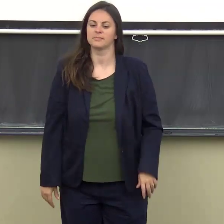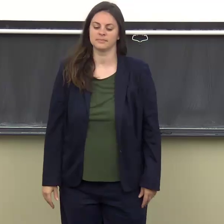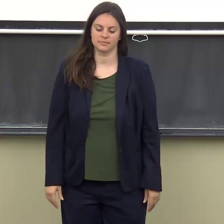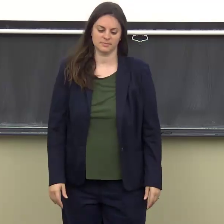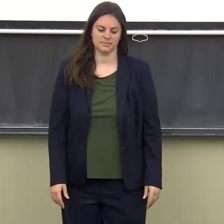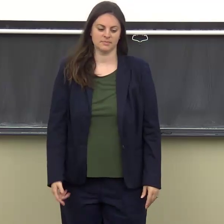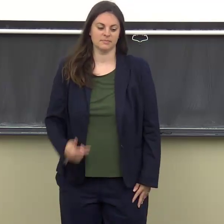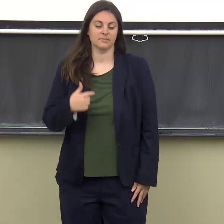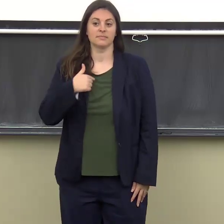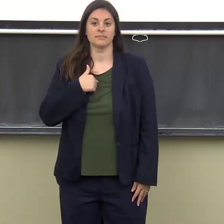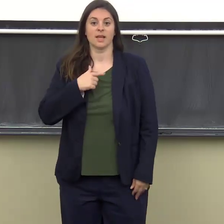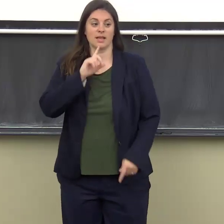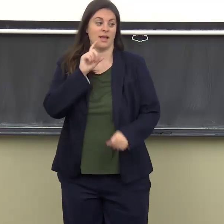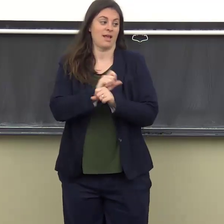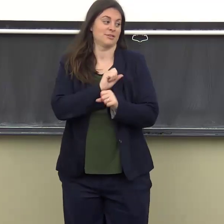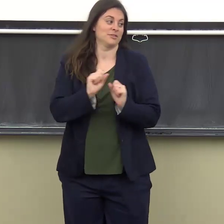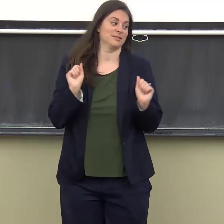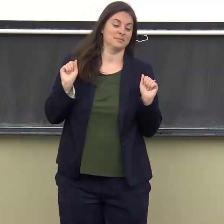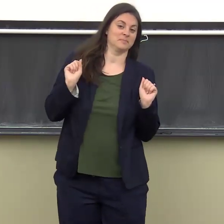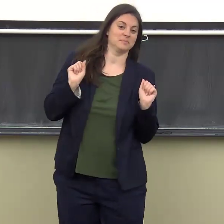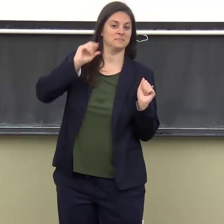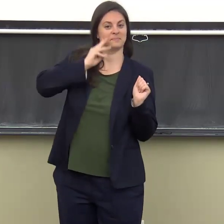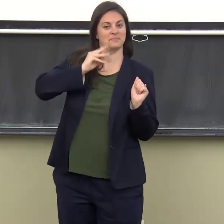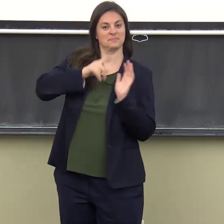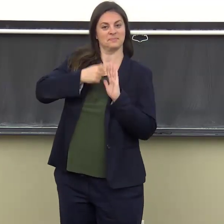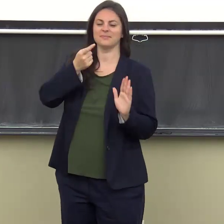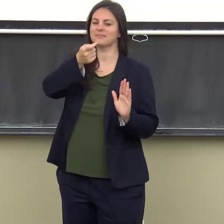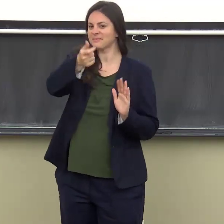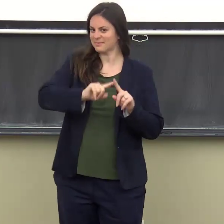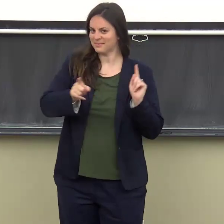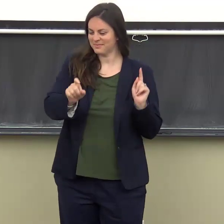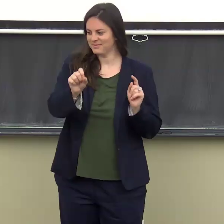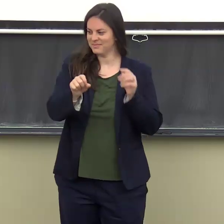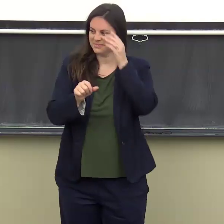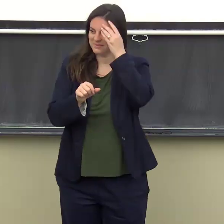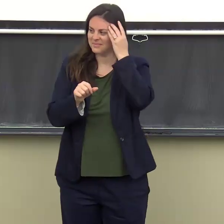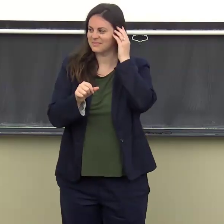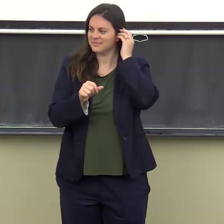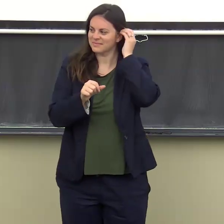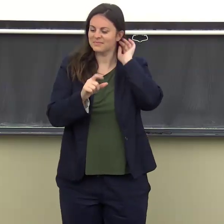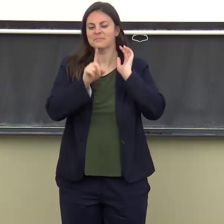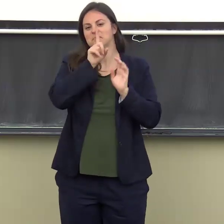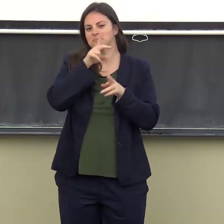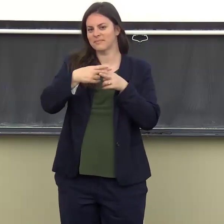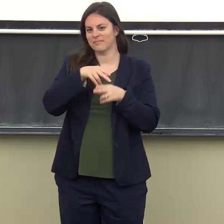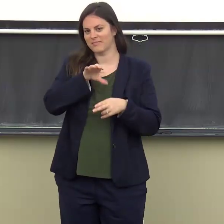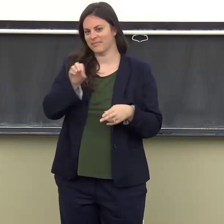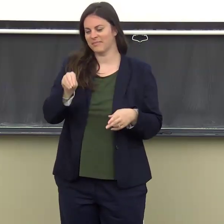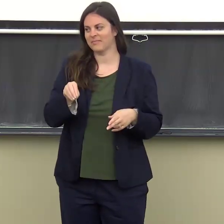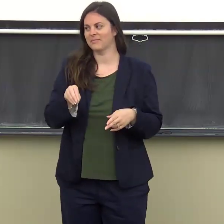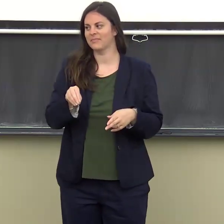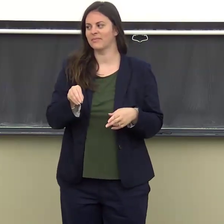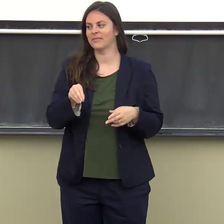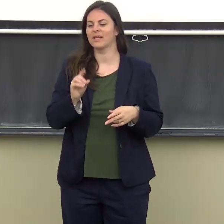I actually did that once. I'm not gonna say, I'm not, it's a little bit different, but I'm not gonna say the name of the company. It is an